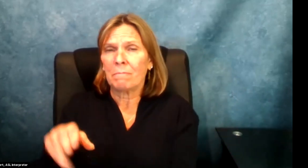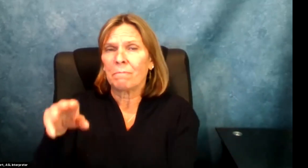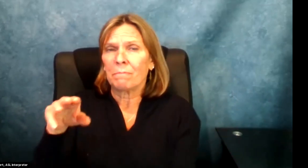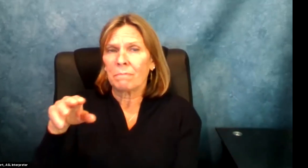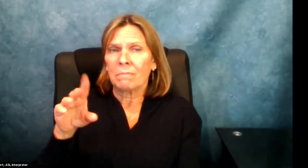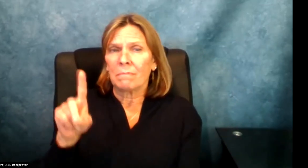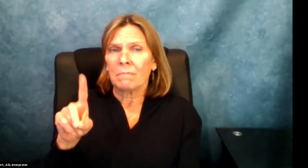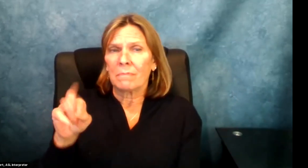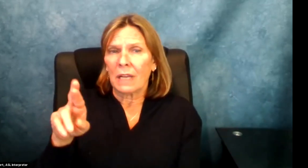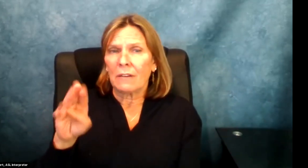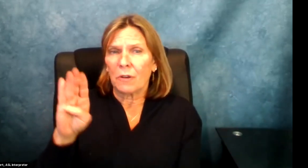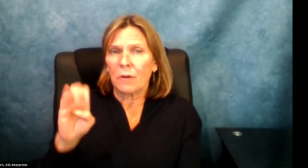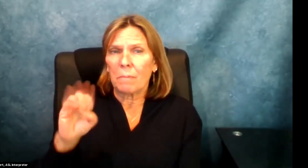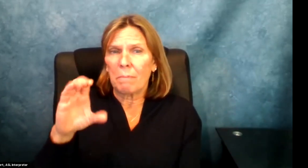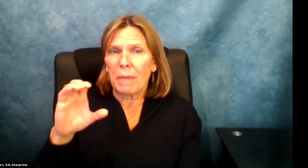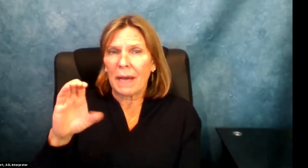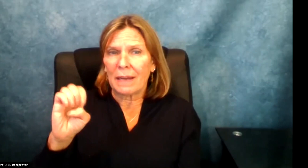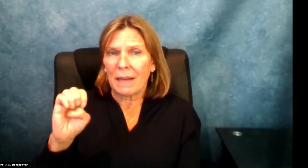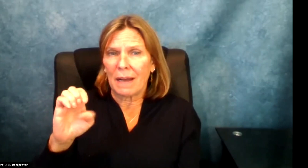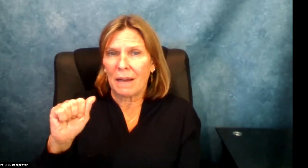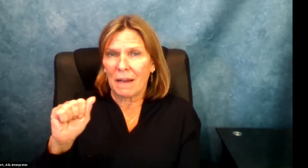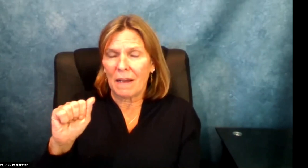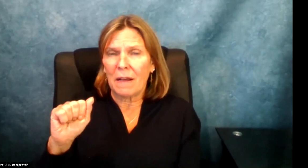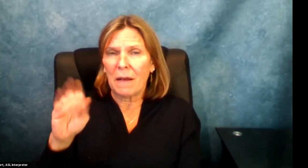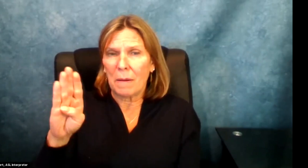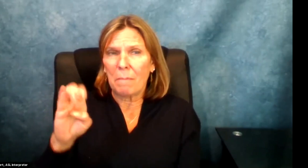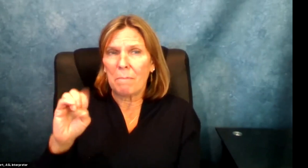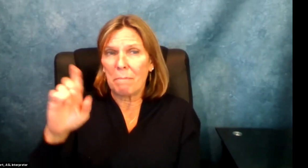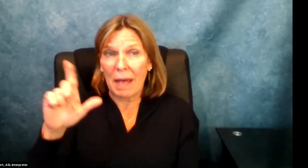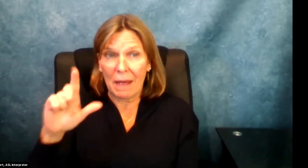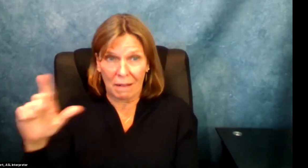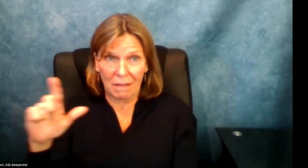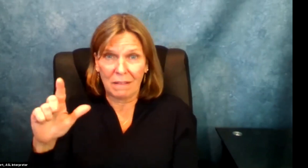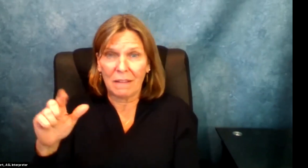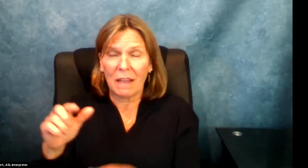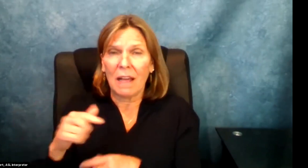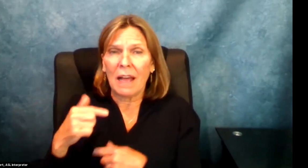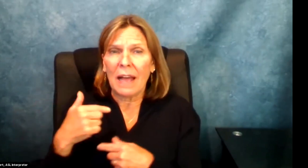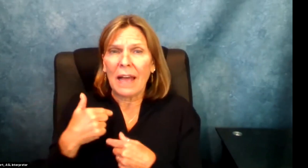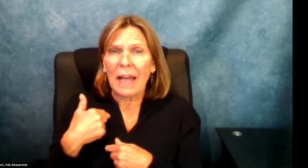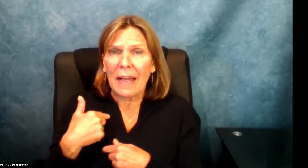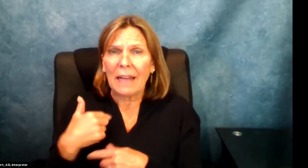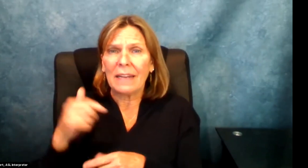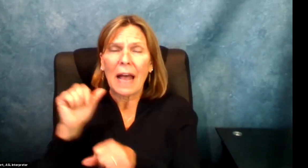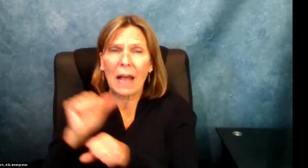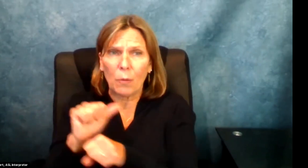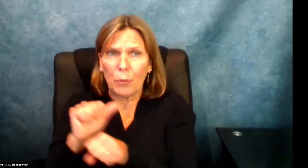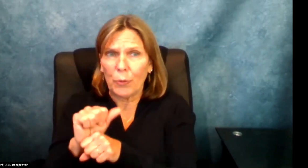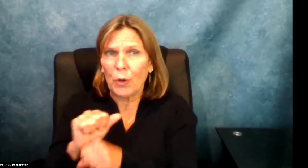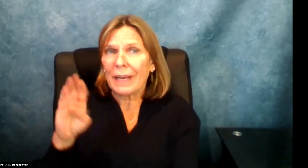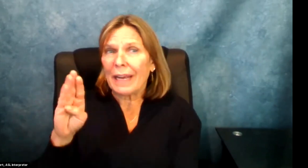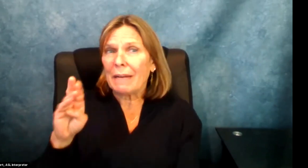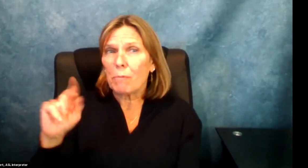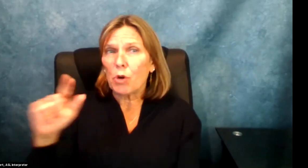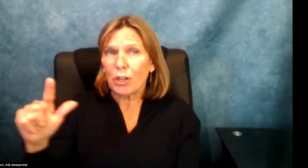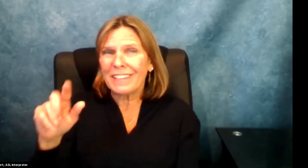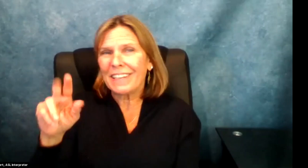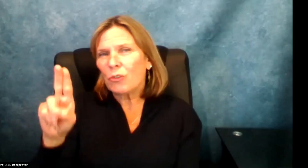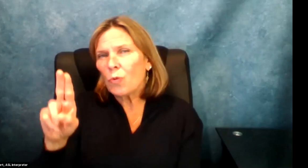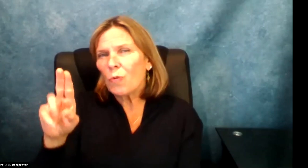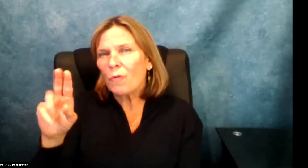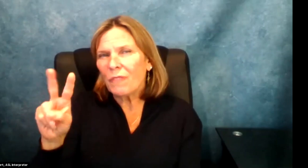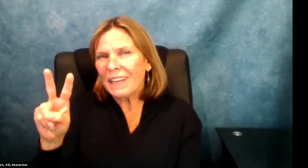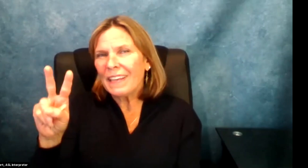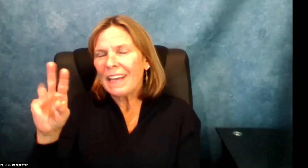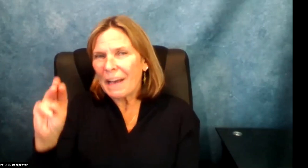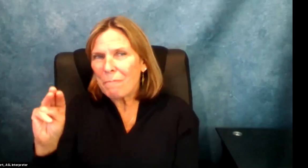pediatric ICU doctor, actually at UVM Children's Hospital in Burlington. And as for those of you